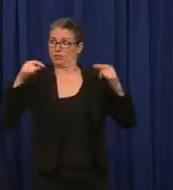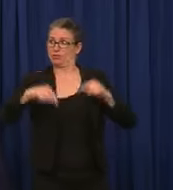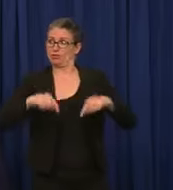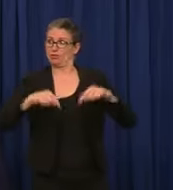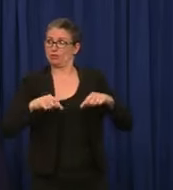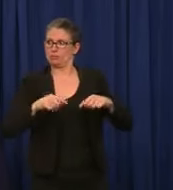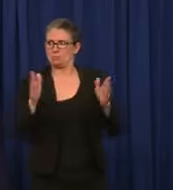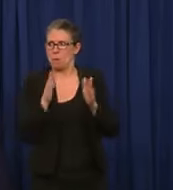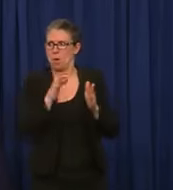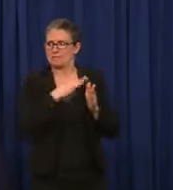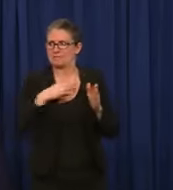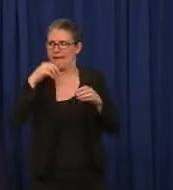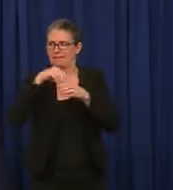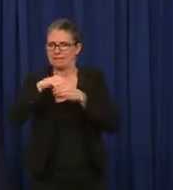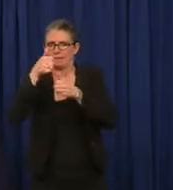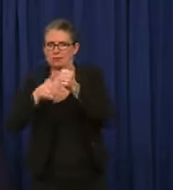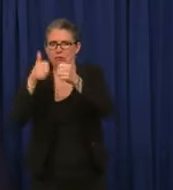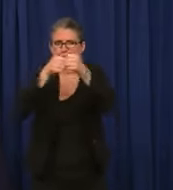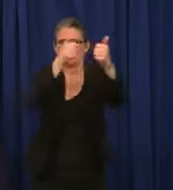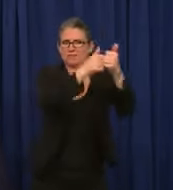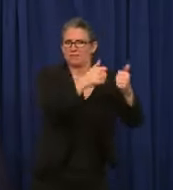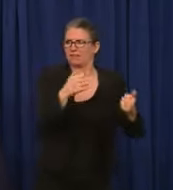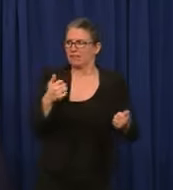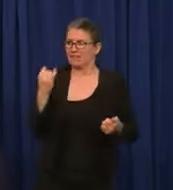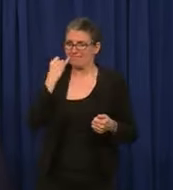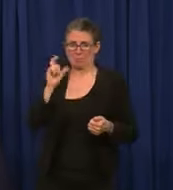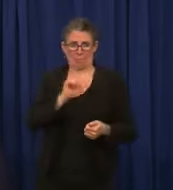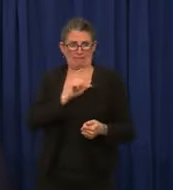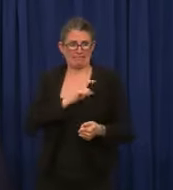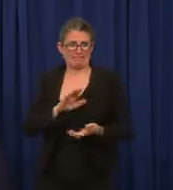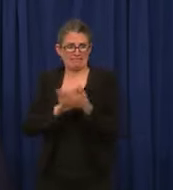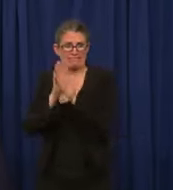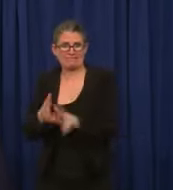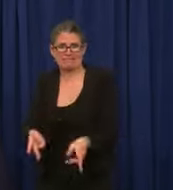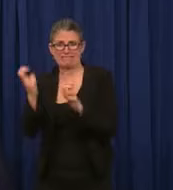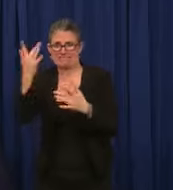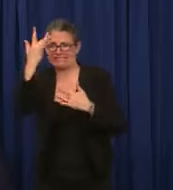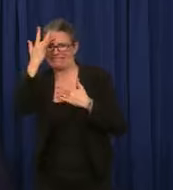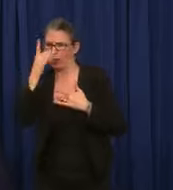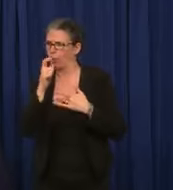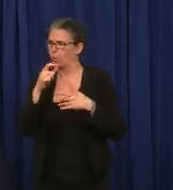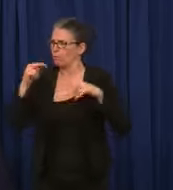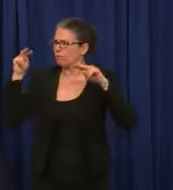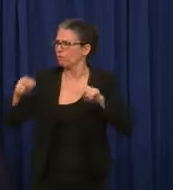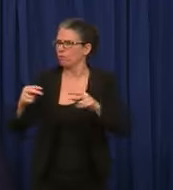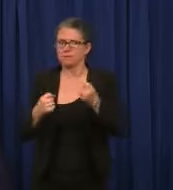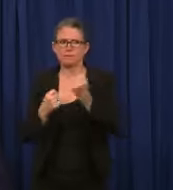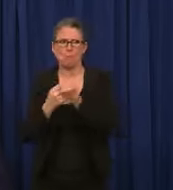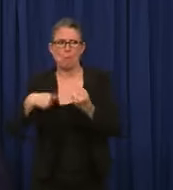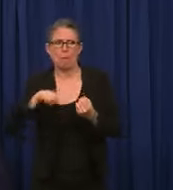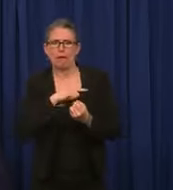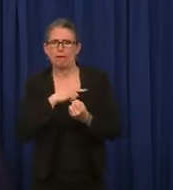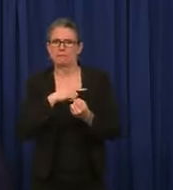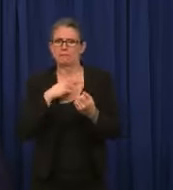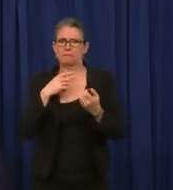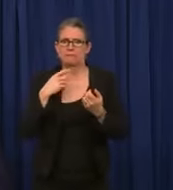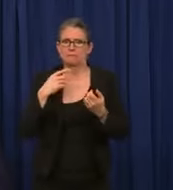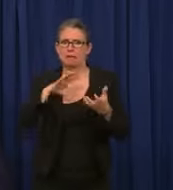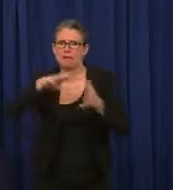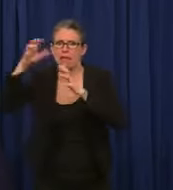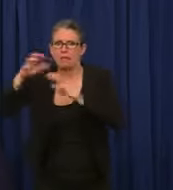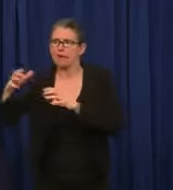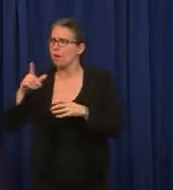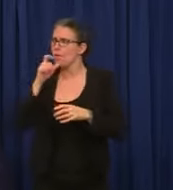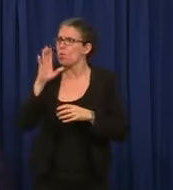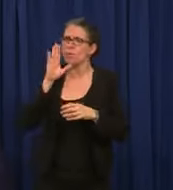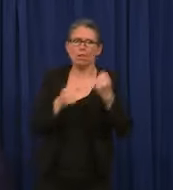first responders who, out of the nature of their jobs, still have close contacts with people? Paul, that's a great question, and Paul's question